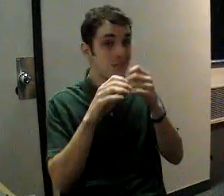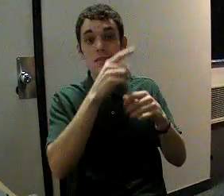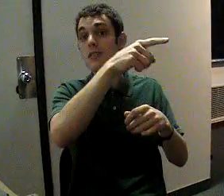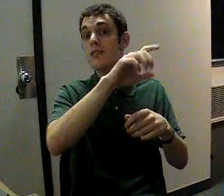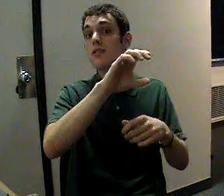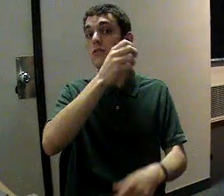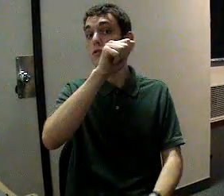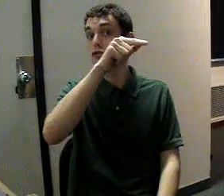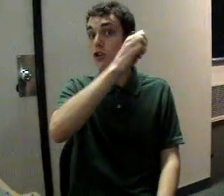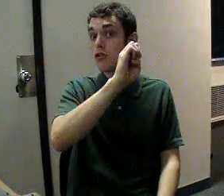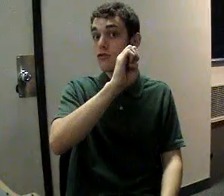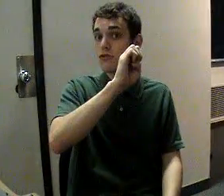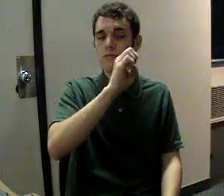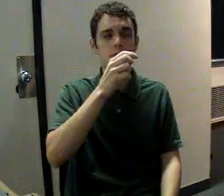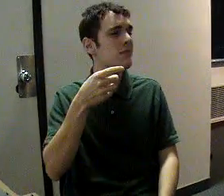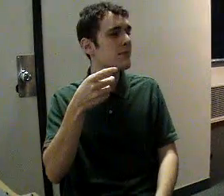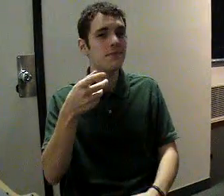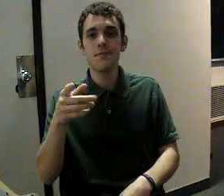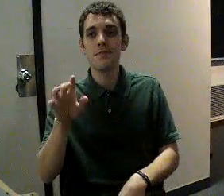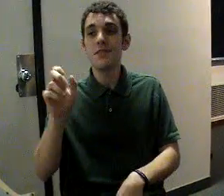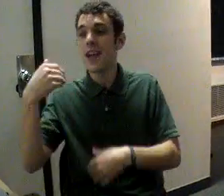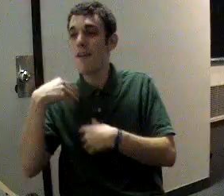Do we have more calcium outside the cell or inside?